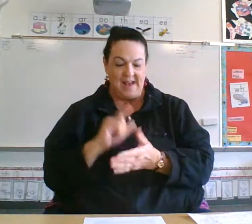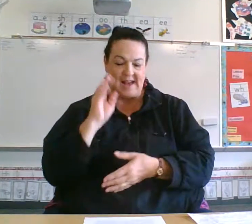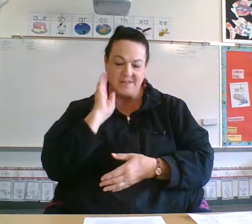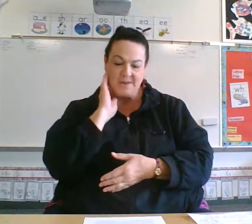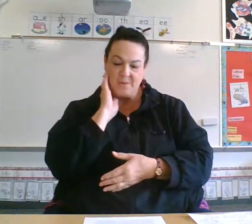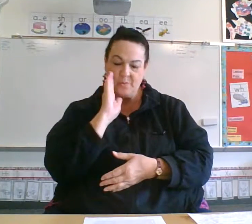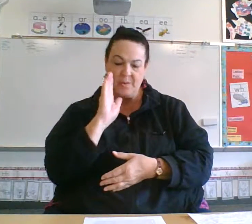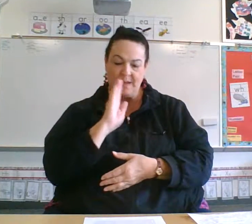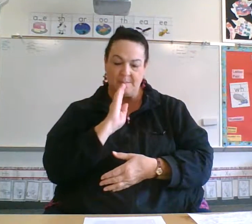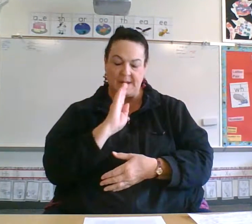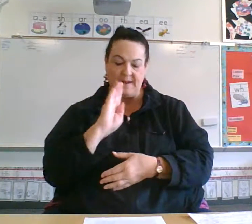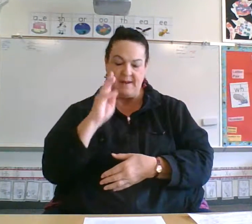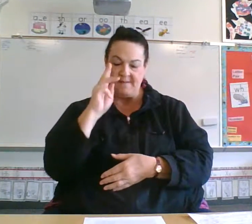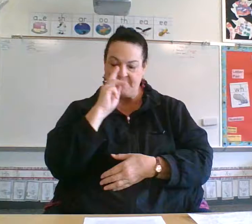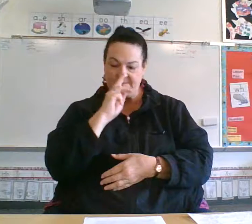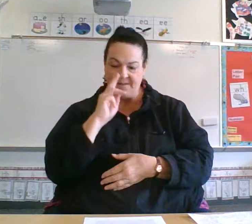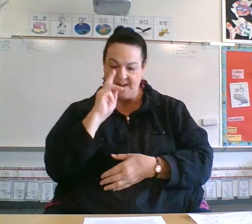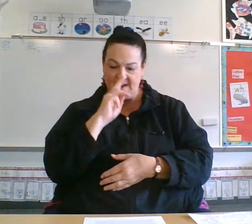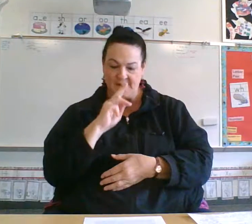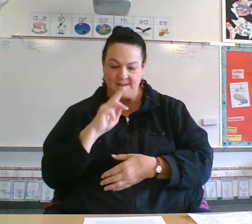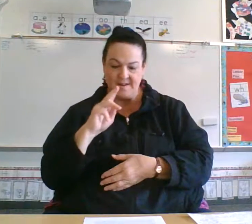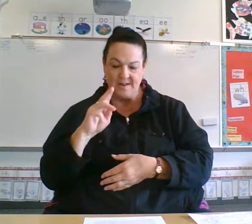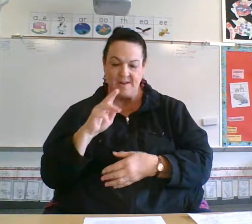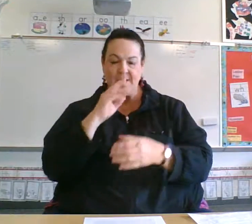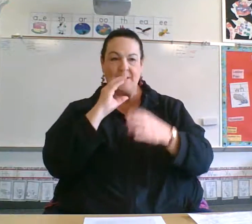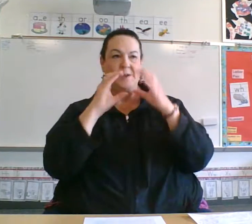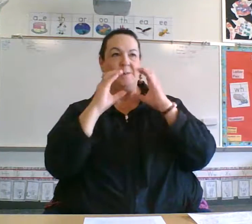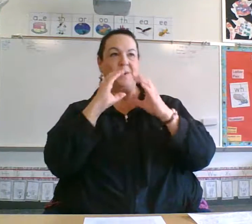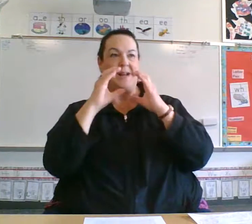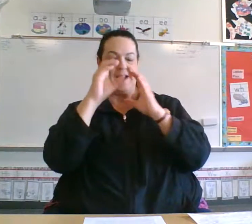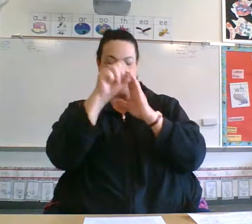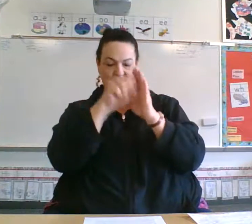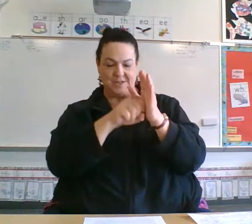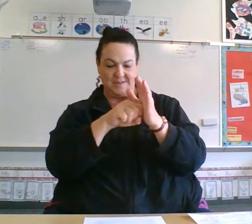That will be fun communication.